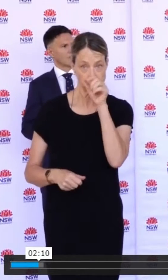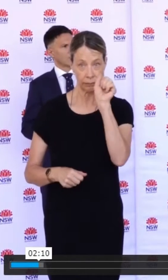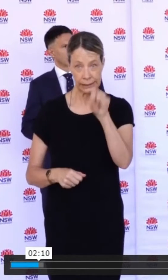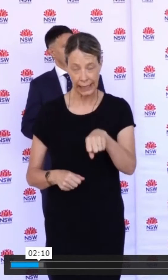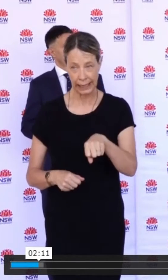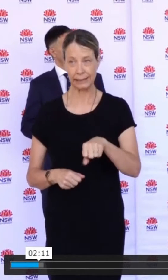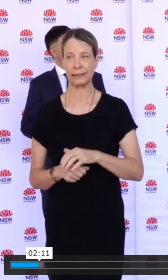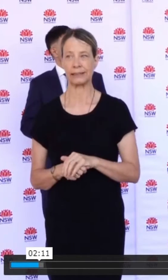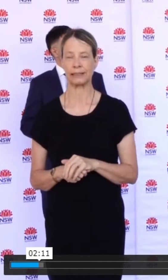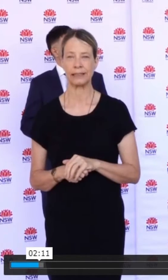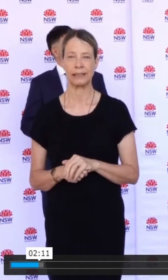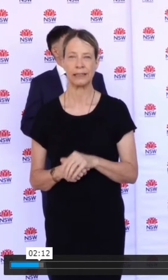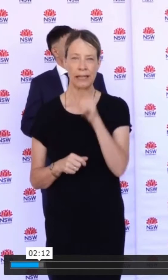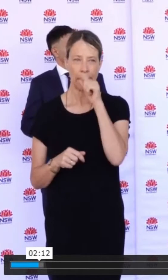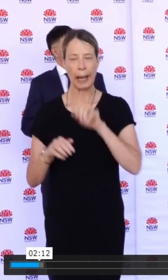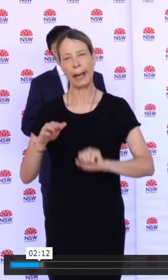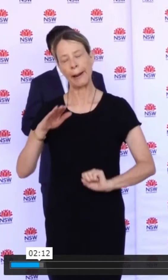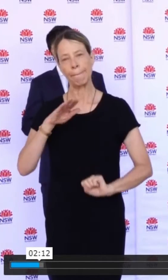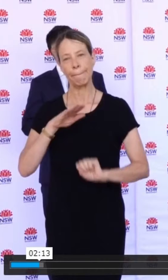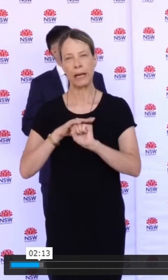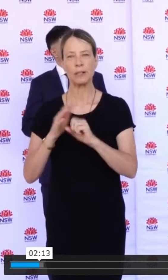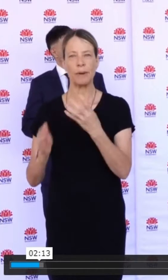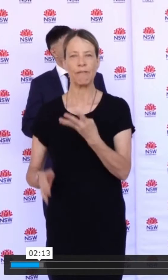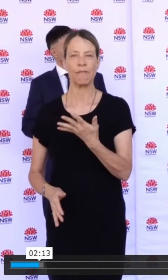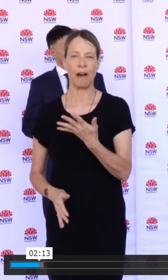have those with up to 500 people